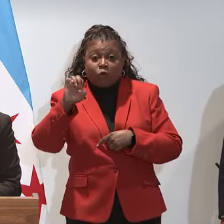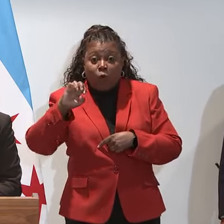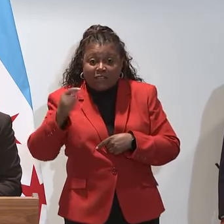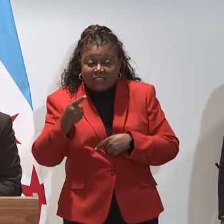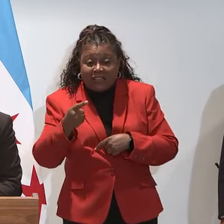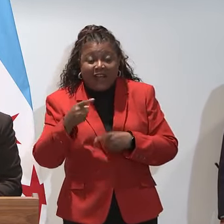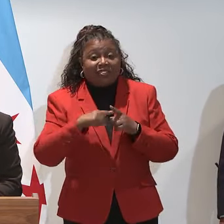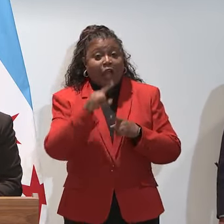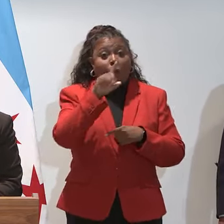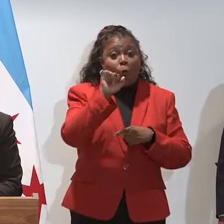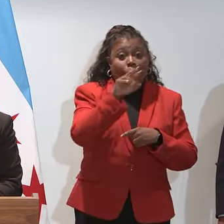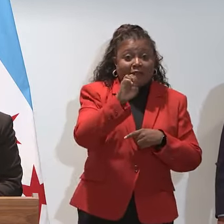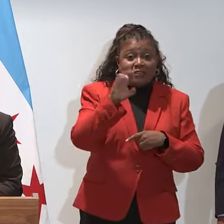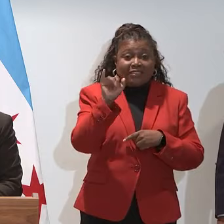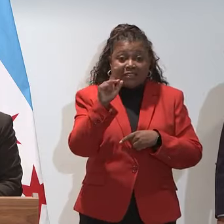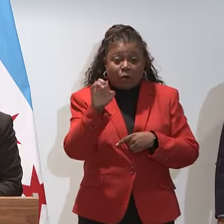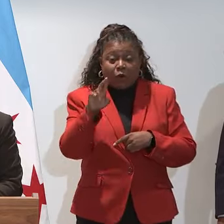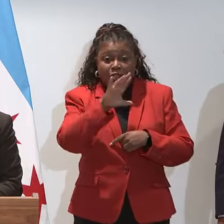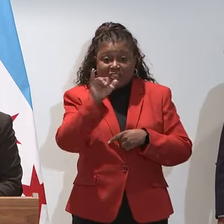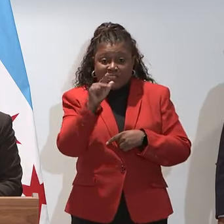onesummerchicago.org. That's